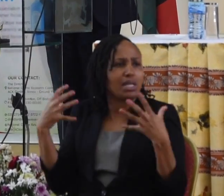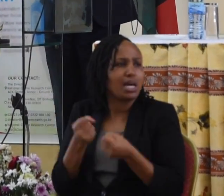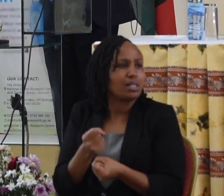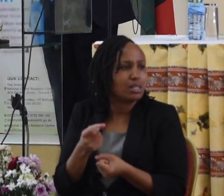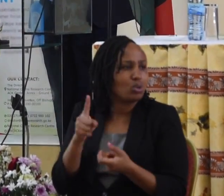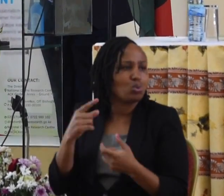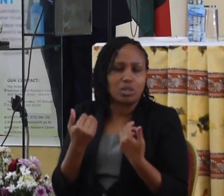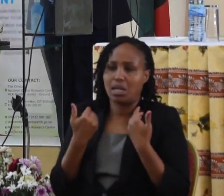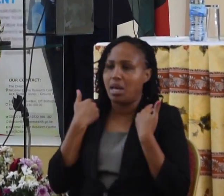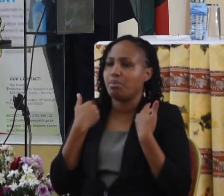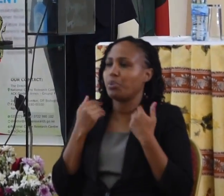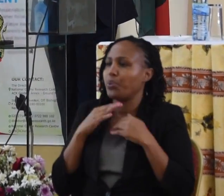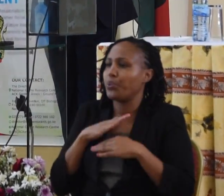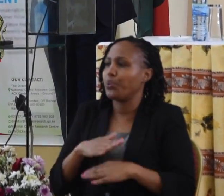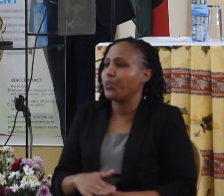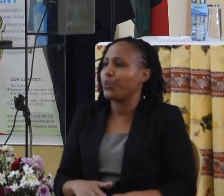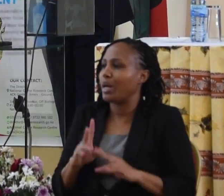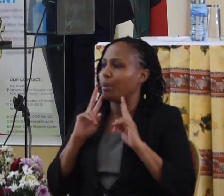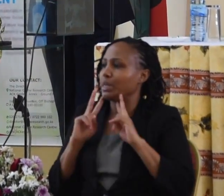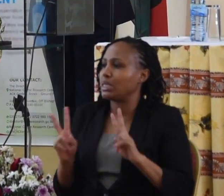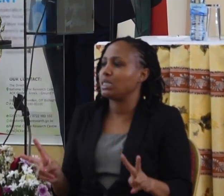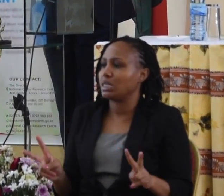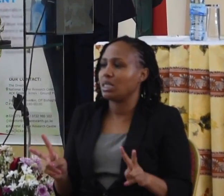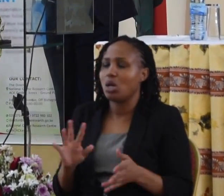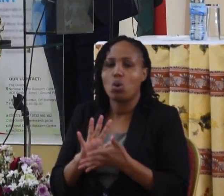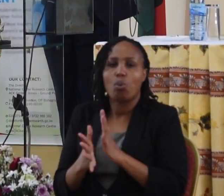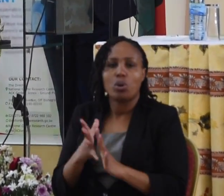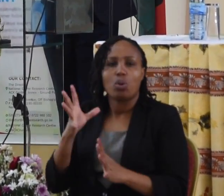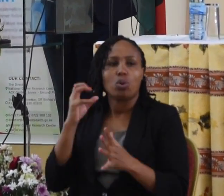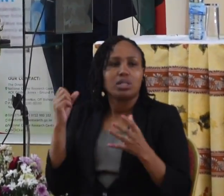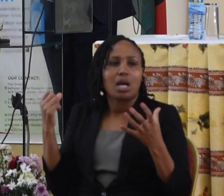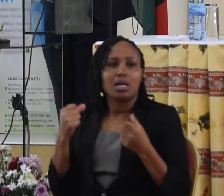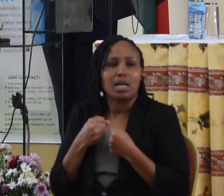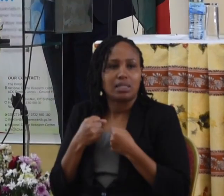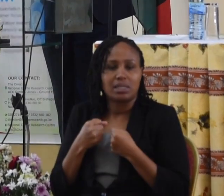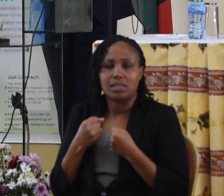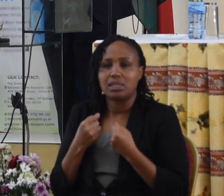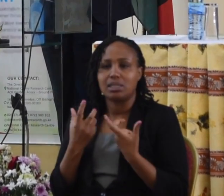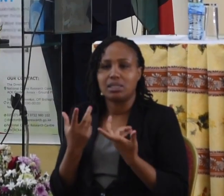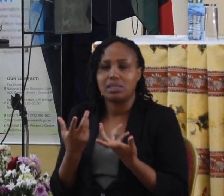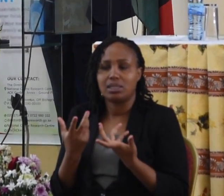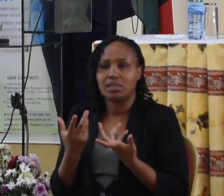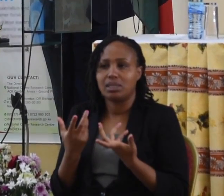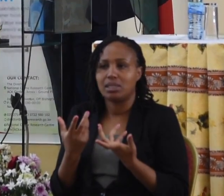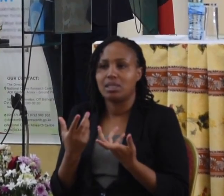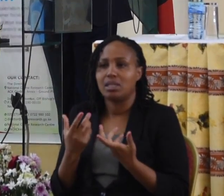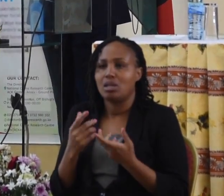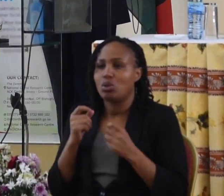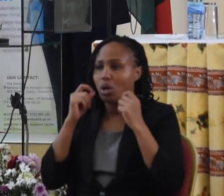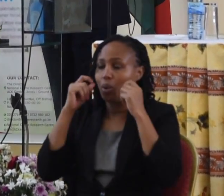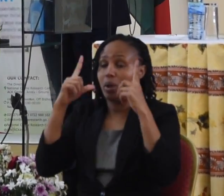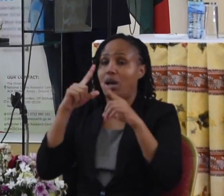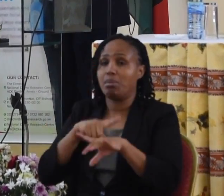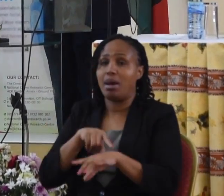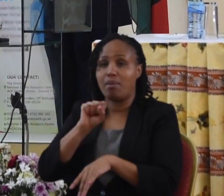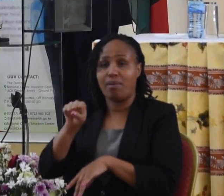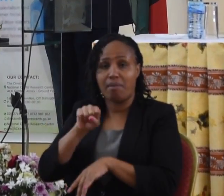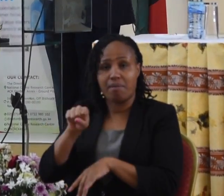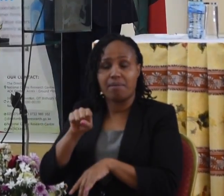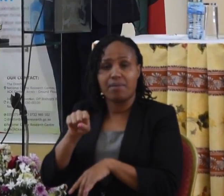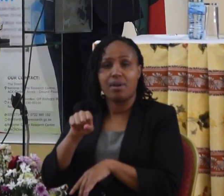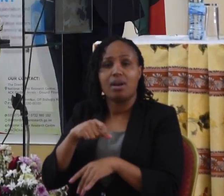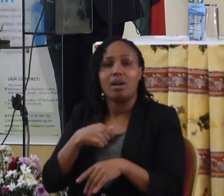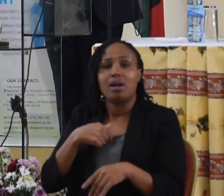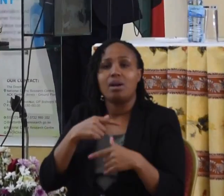Slept soundly yesterday. Nobody was attacked. I wake up at 5 to